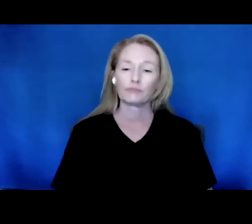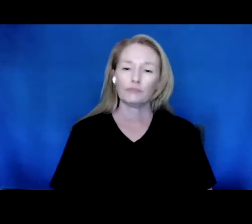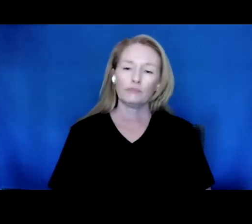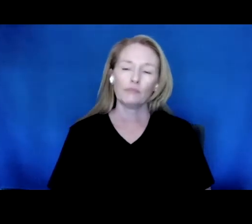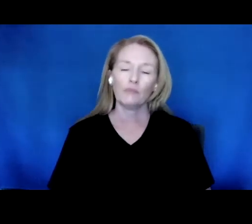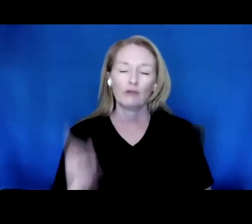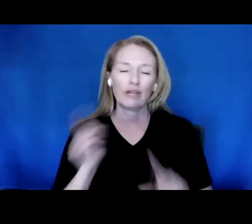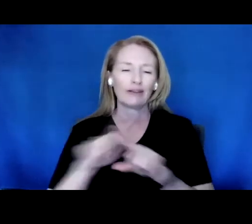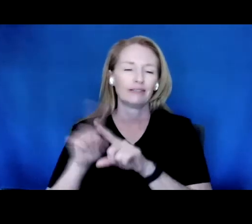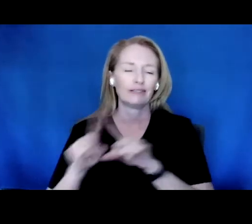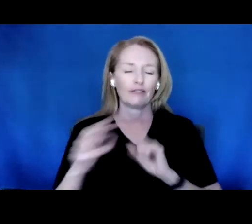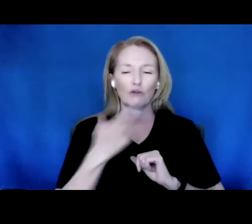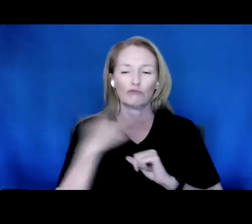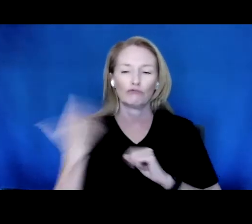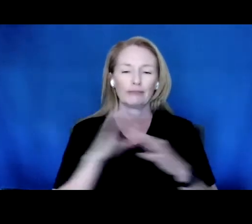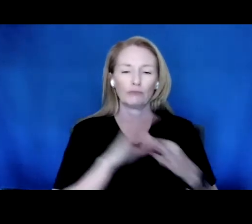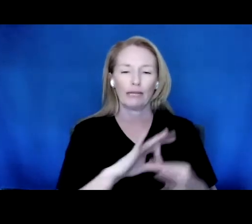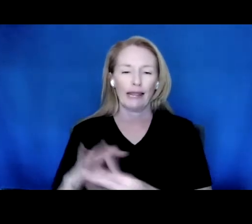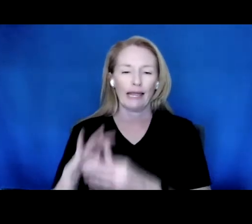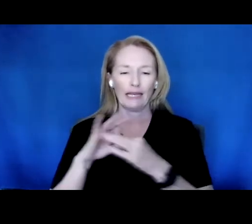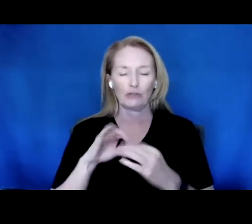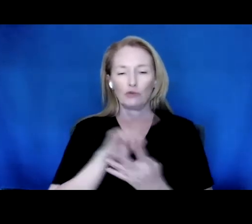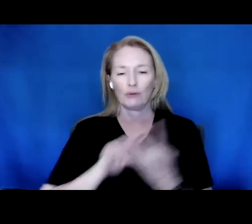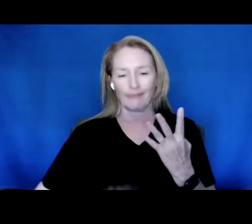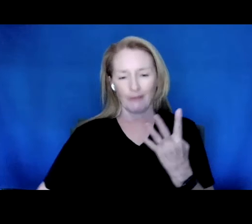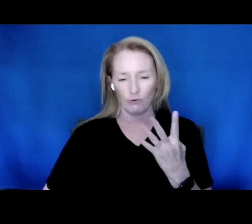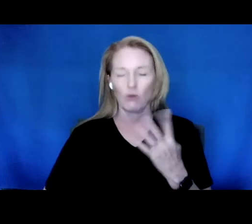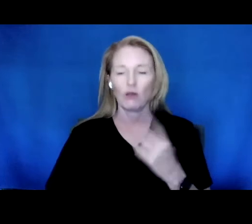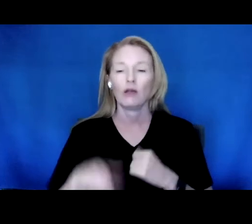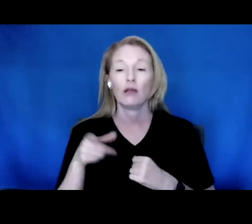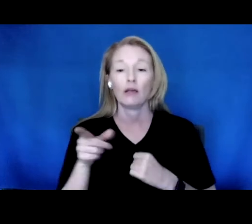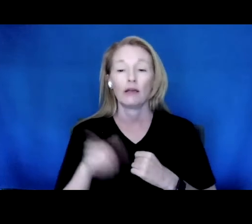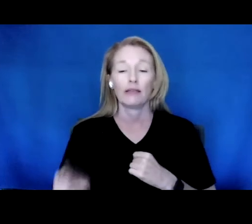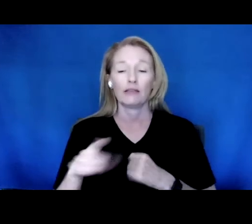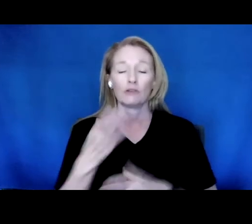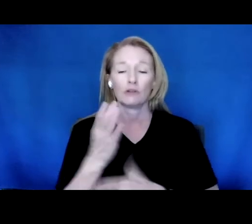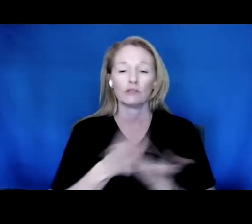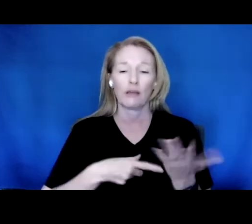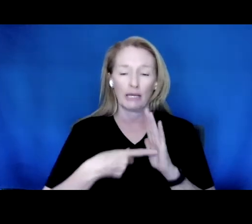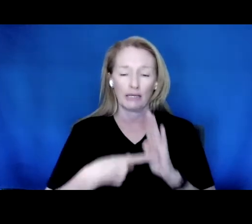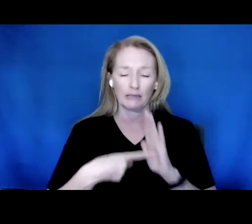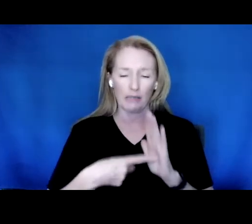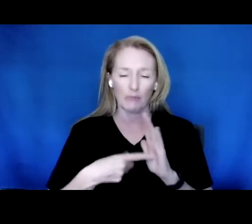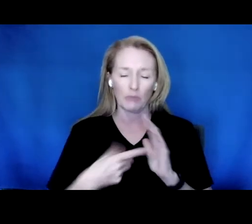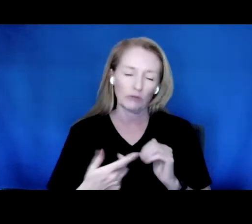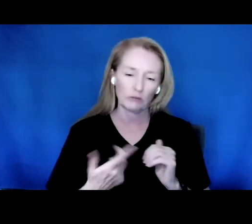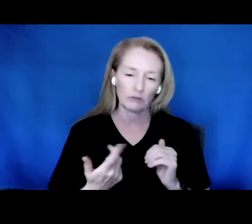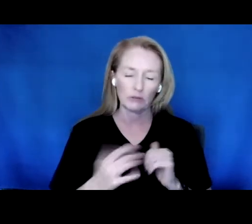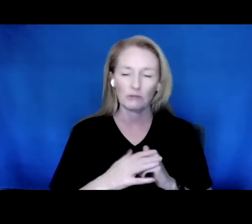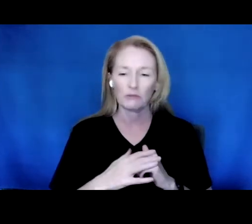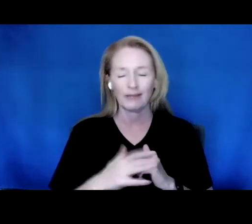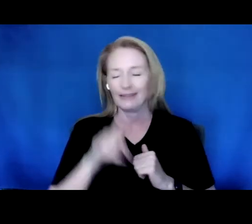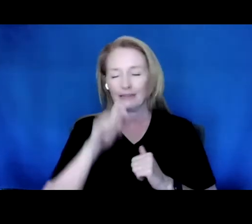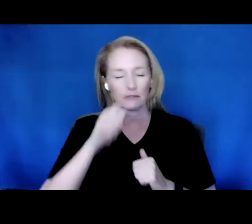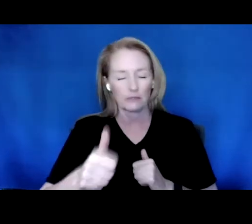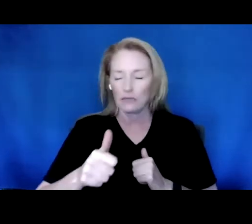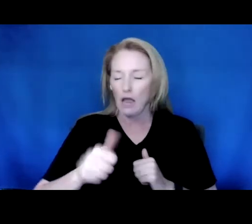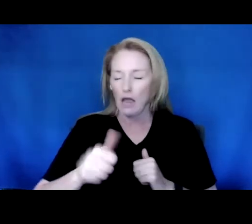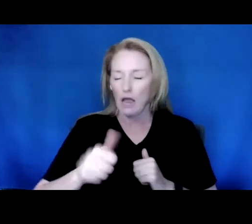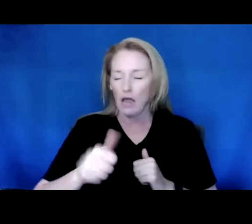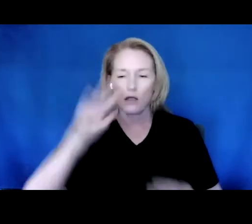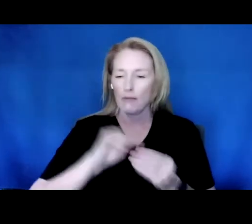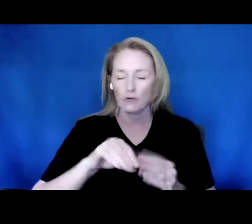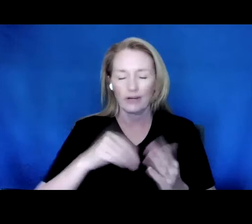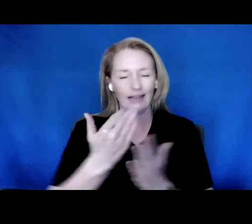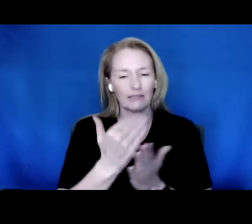some examples of what we tend to examine. This is by no means a comprehensive list, but for maternal health and